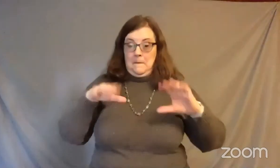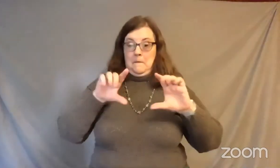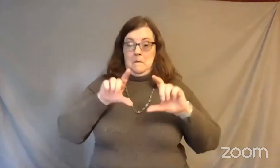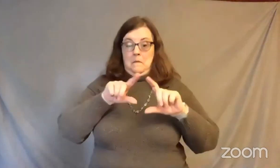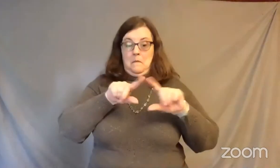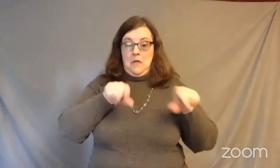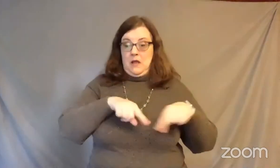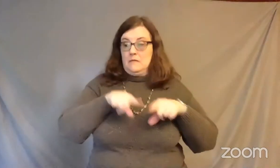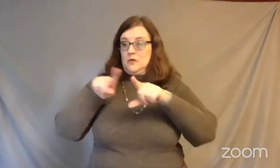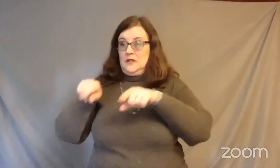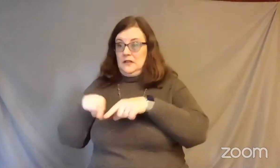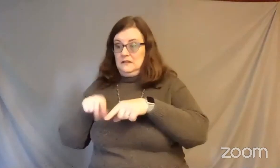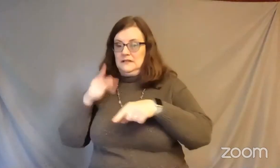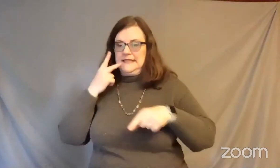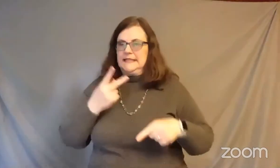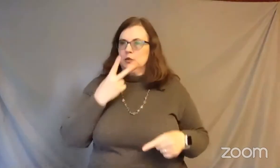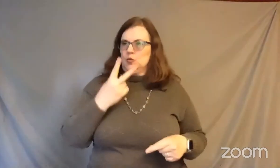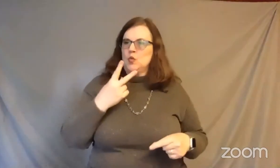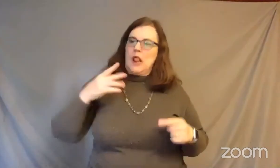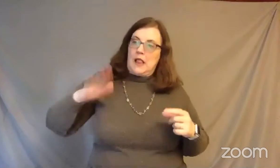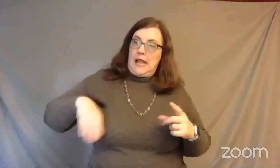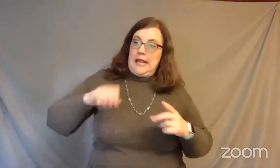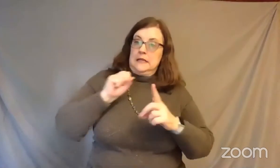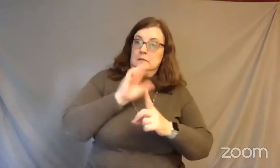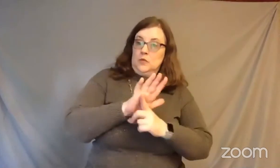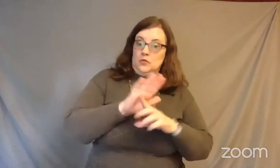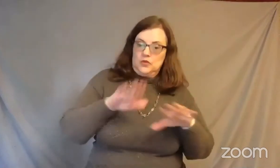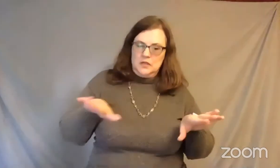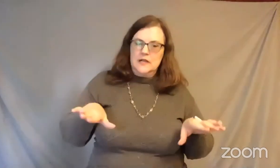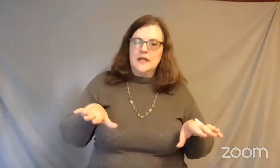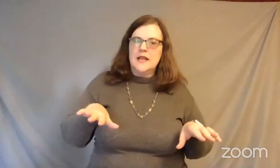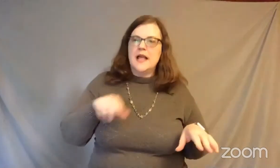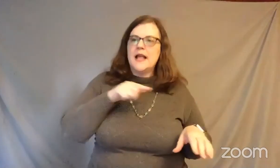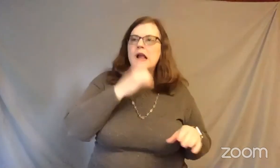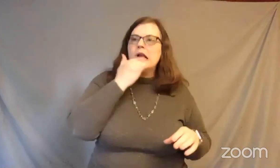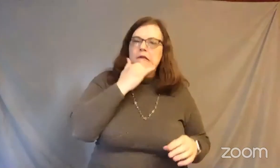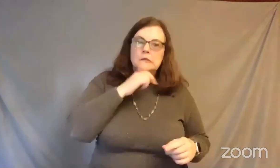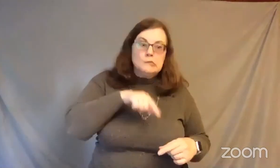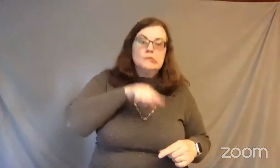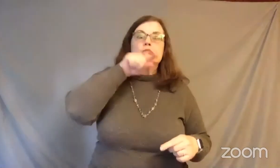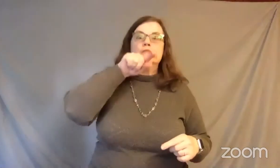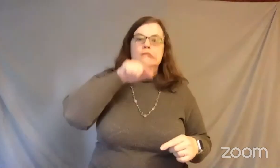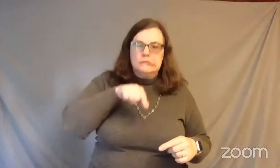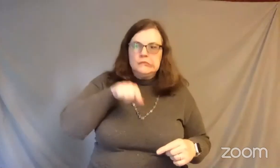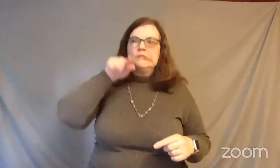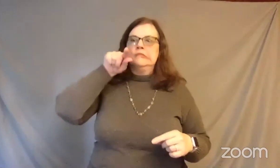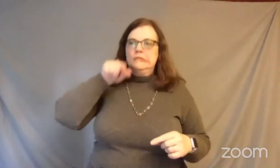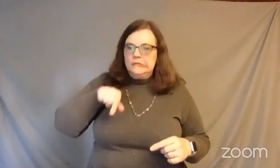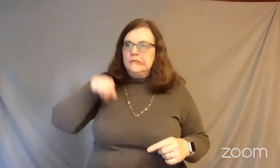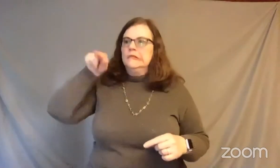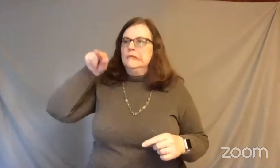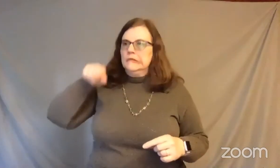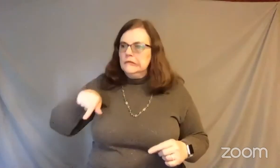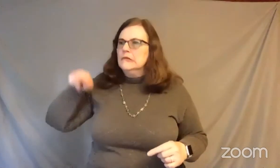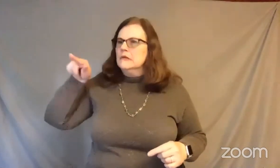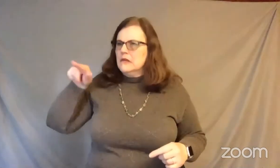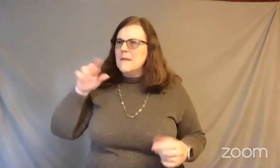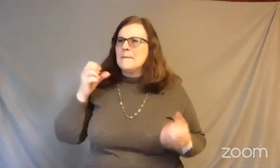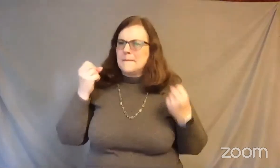children who are natively exposed. In the bottom two charts, we saw the two late exposed children, and we see quite a few errors